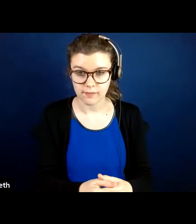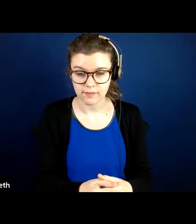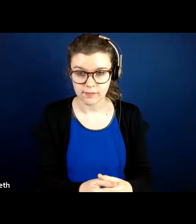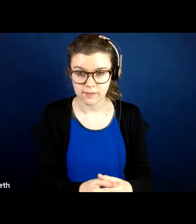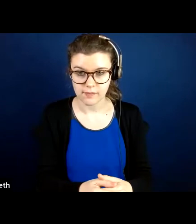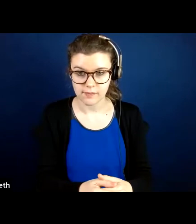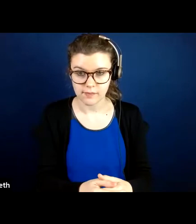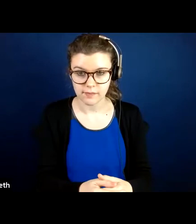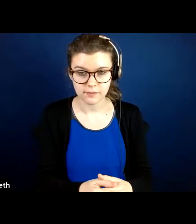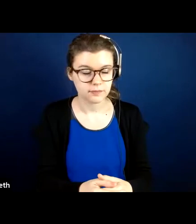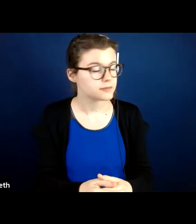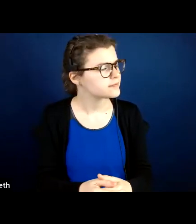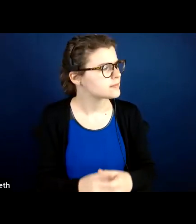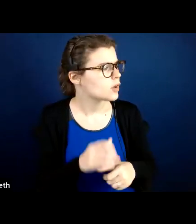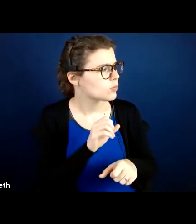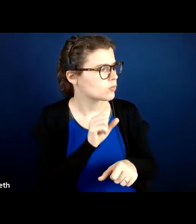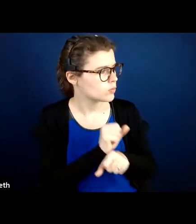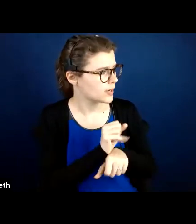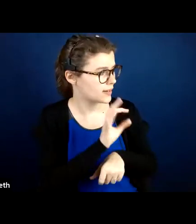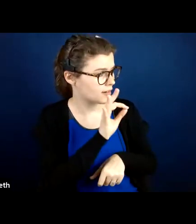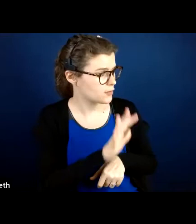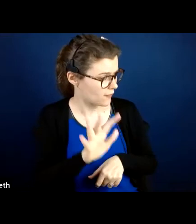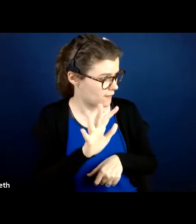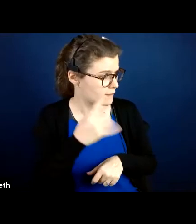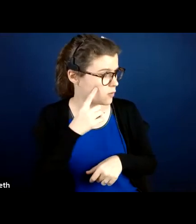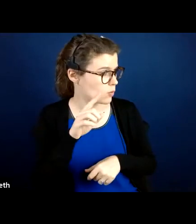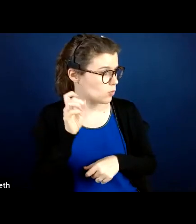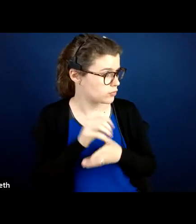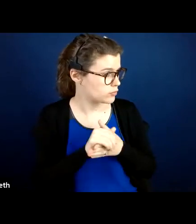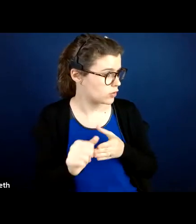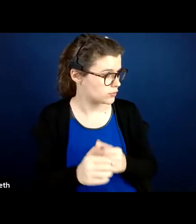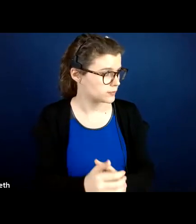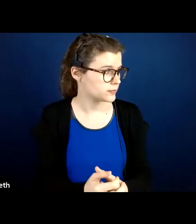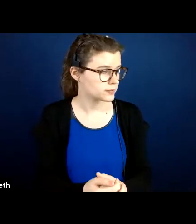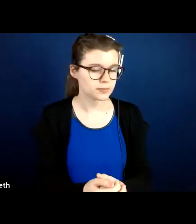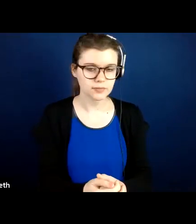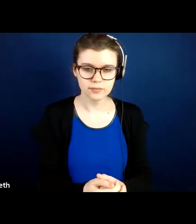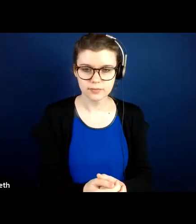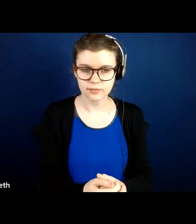I will do working 9 to 5 at 100.